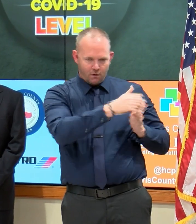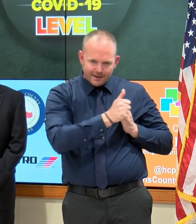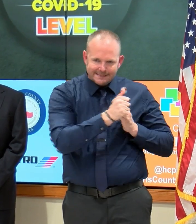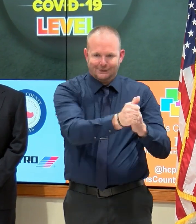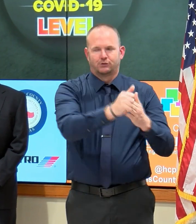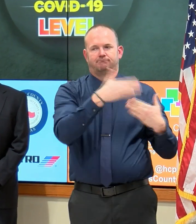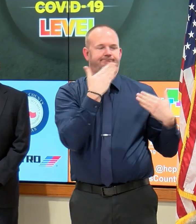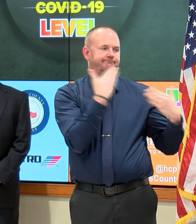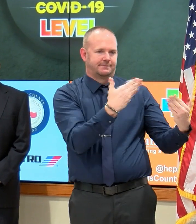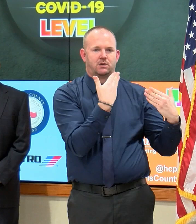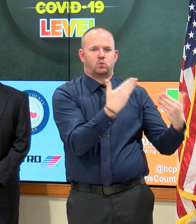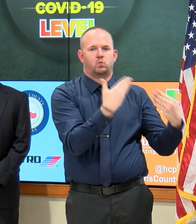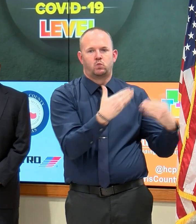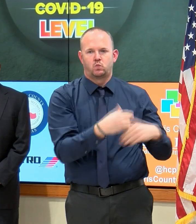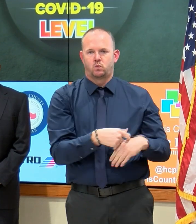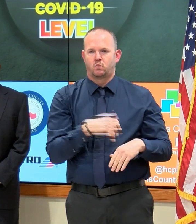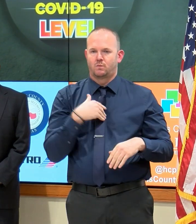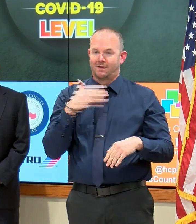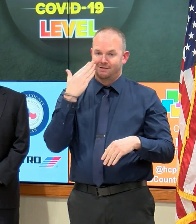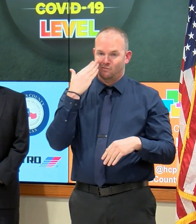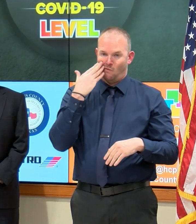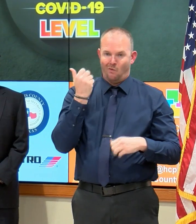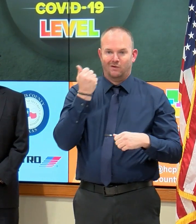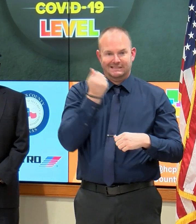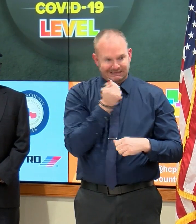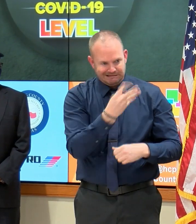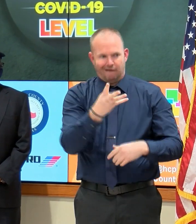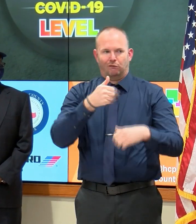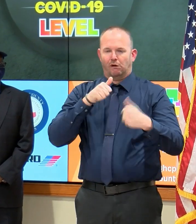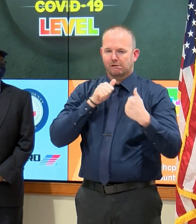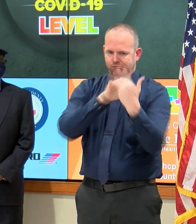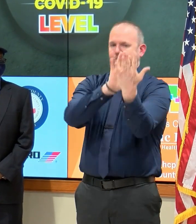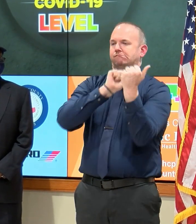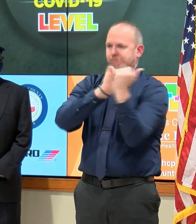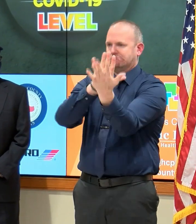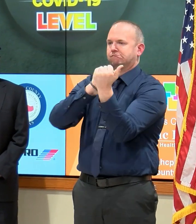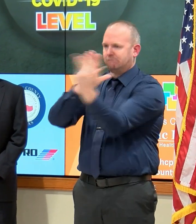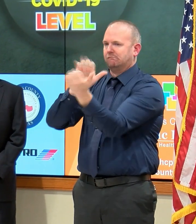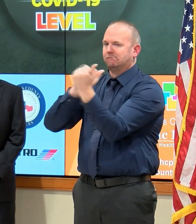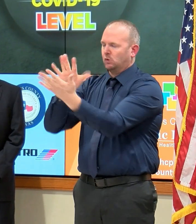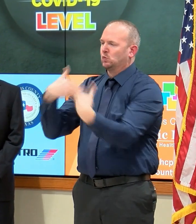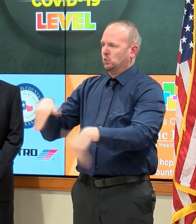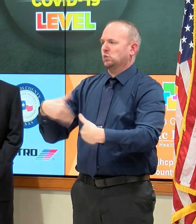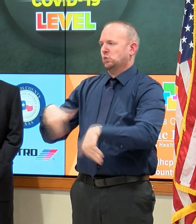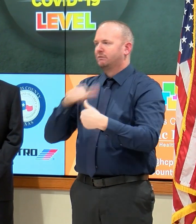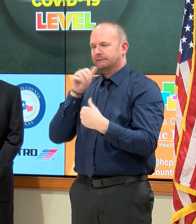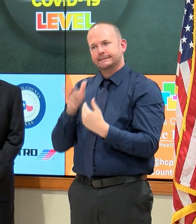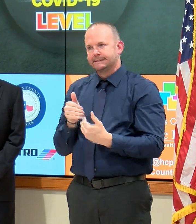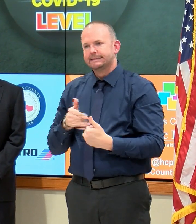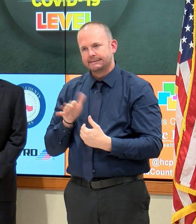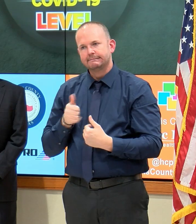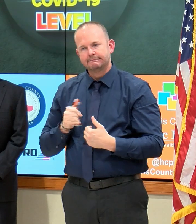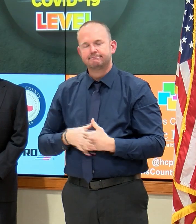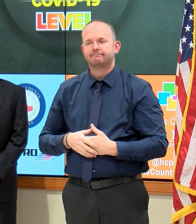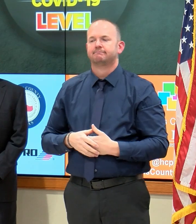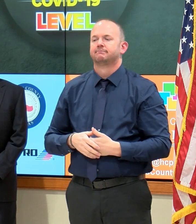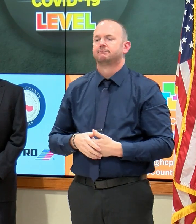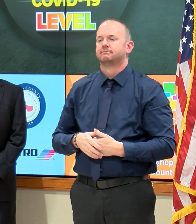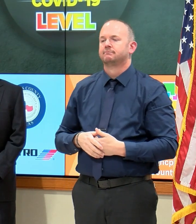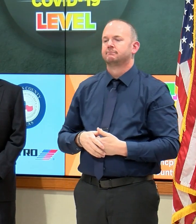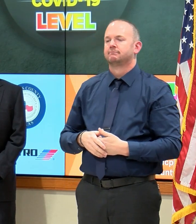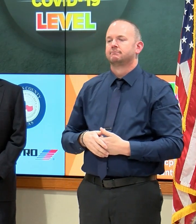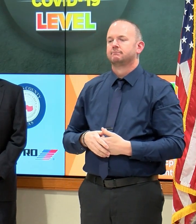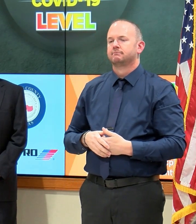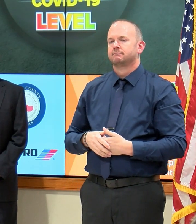these several challenges that we face this year. And then it's good to be with State